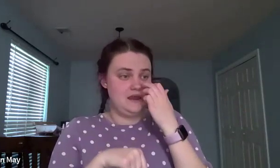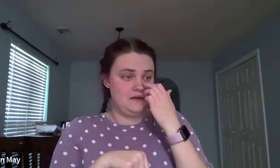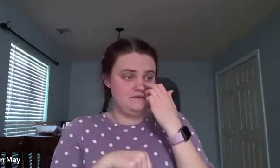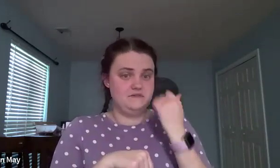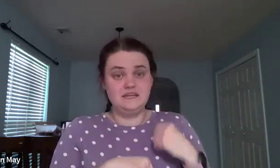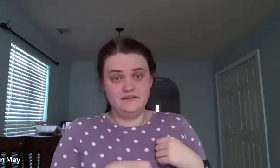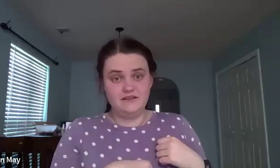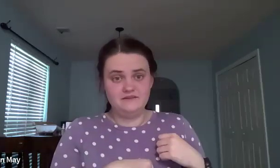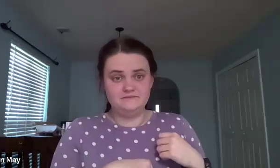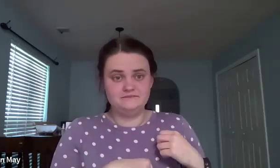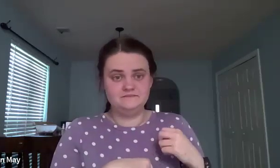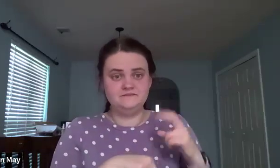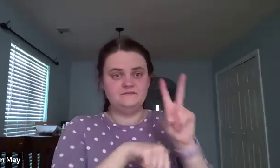then vanilla.